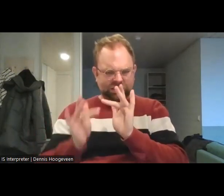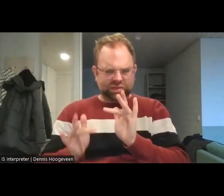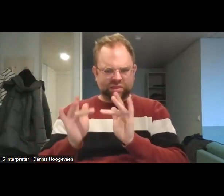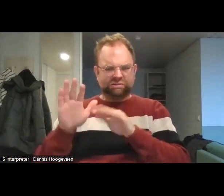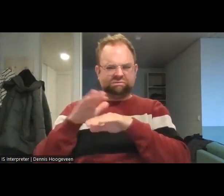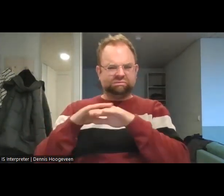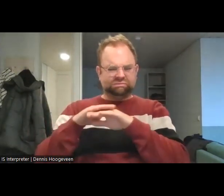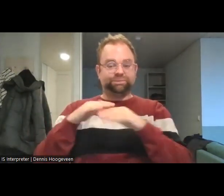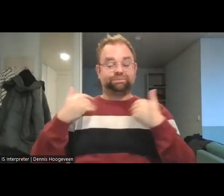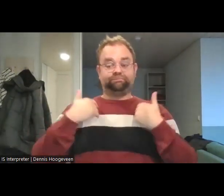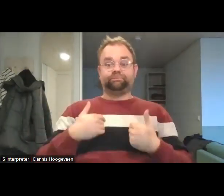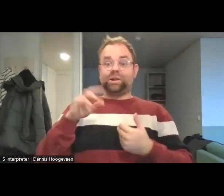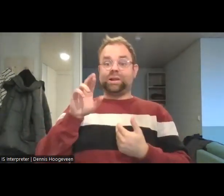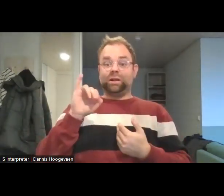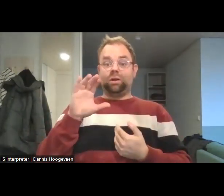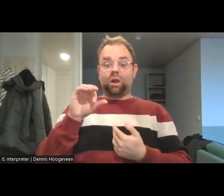notes on,